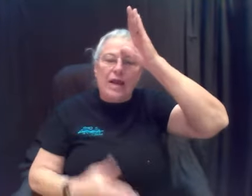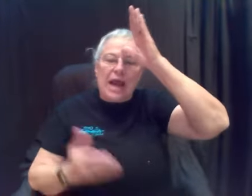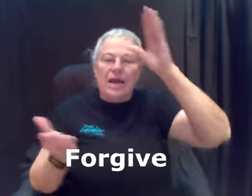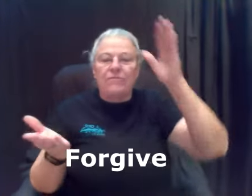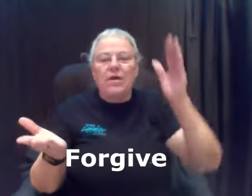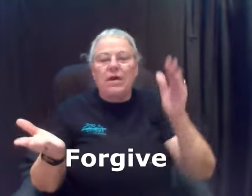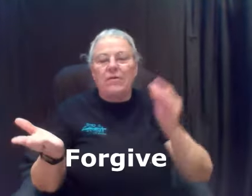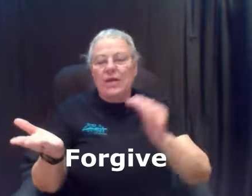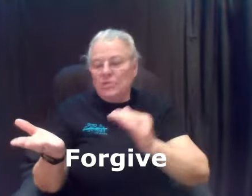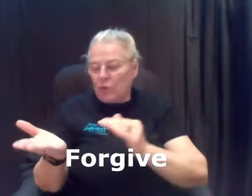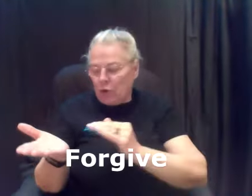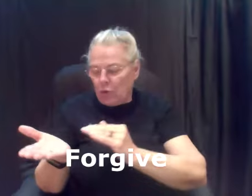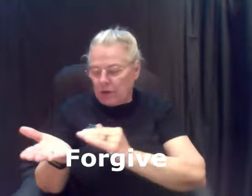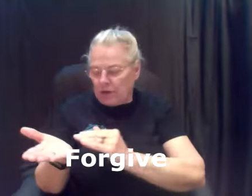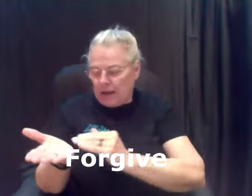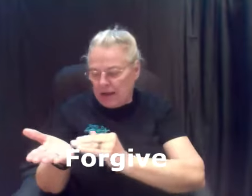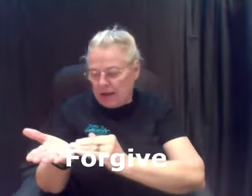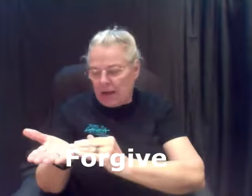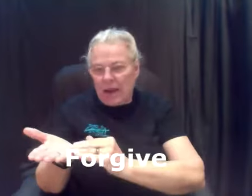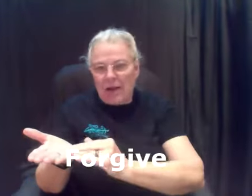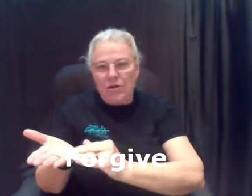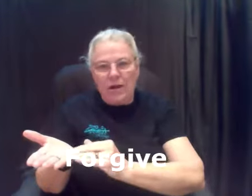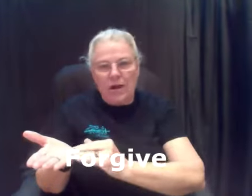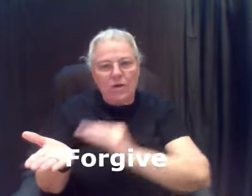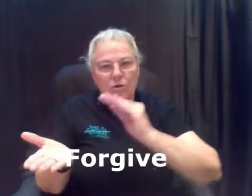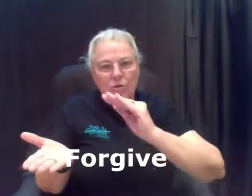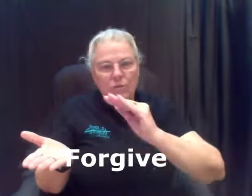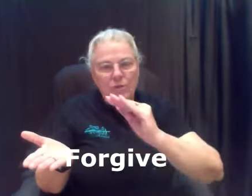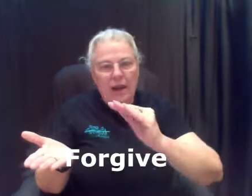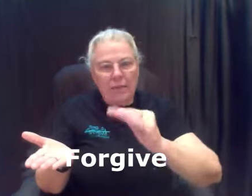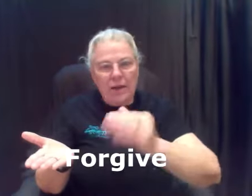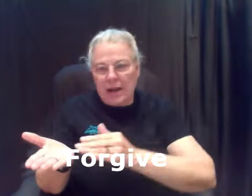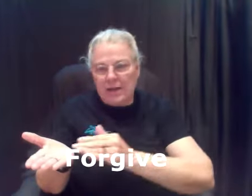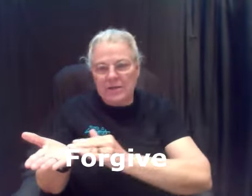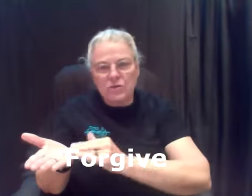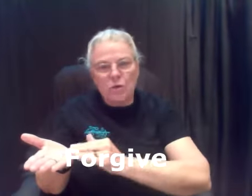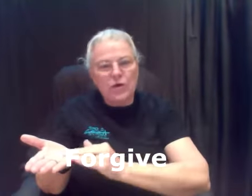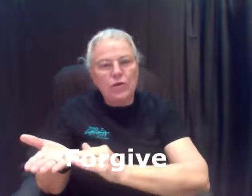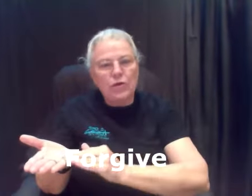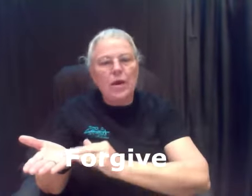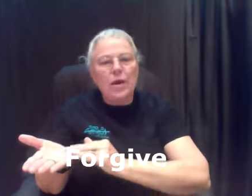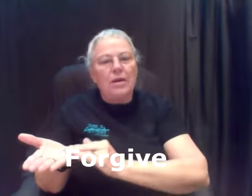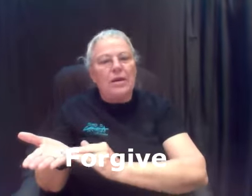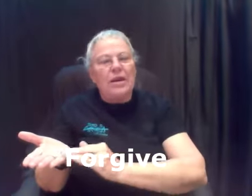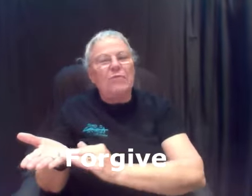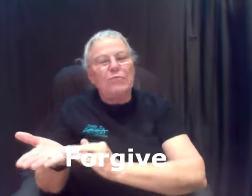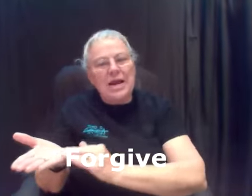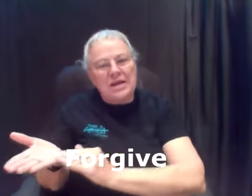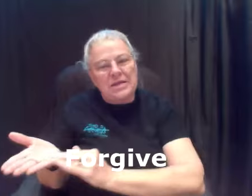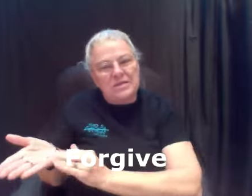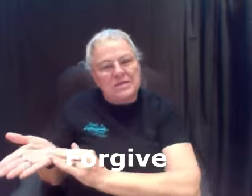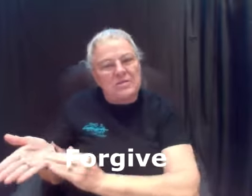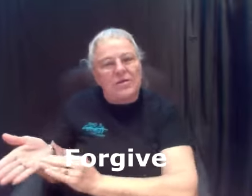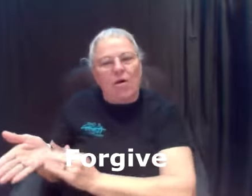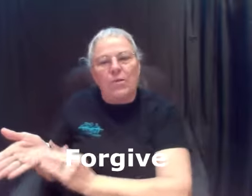Forgave. And that's where you're going to take, and your dominant hand is going to erase on the